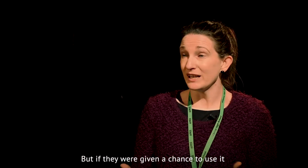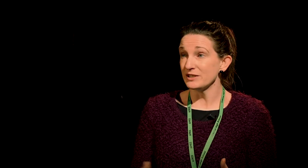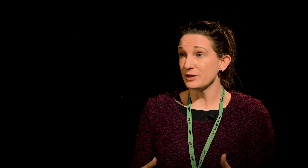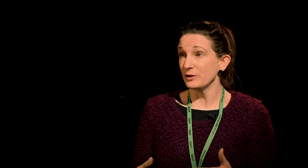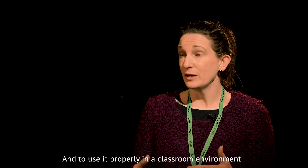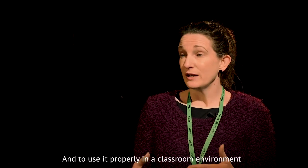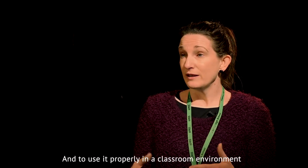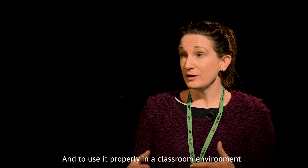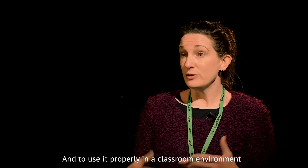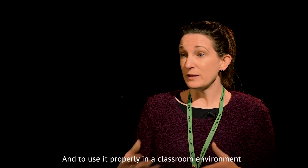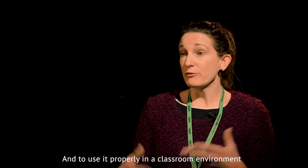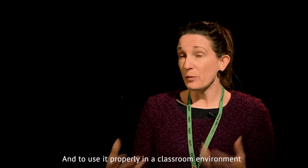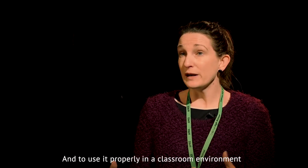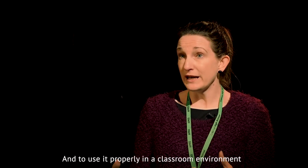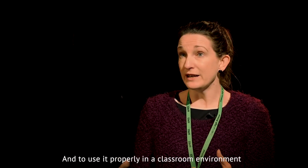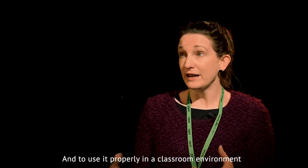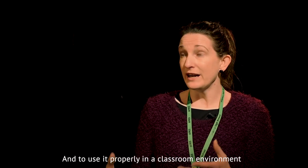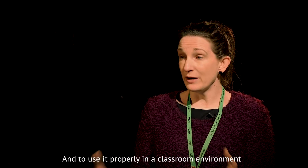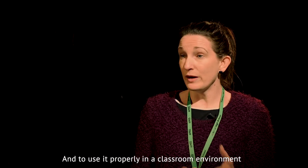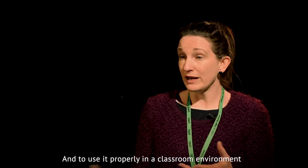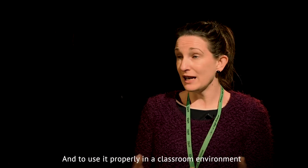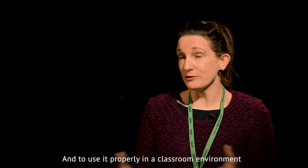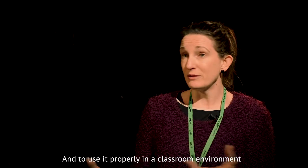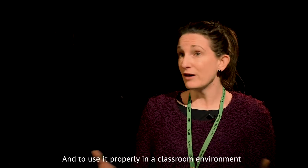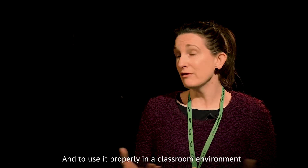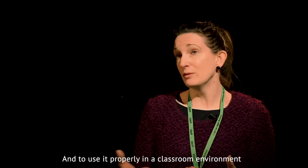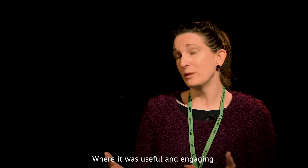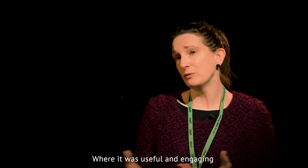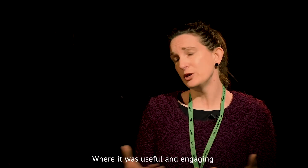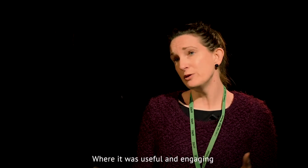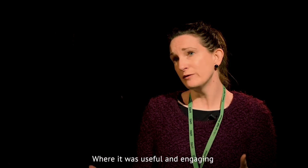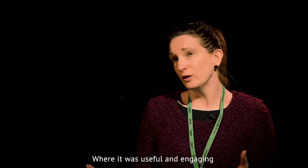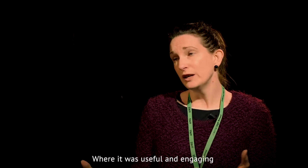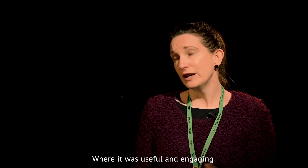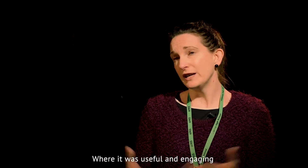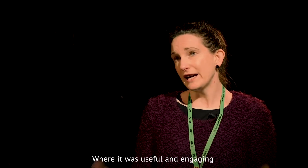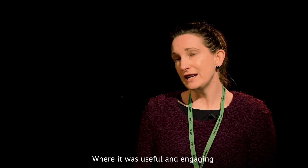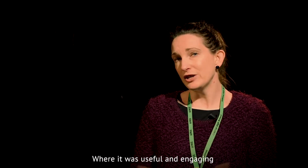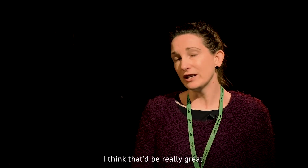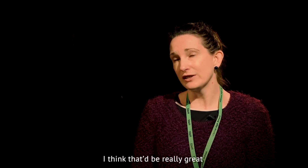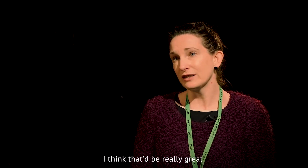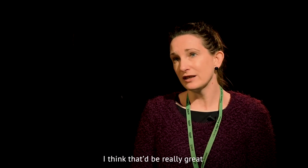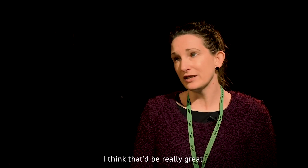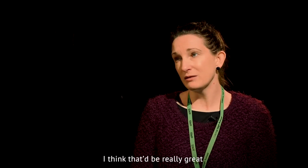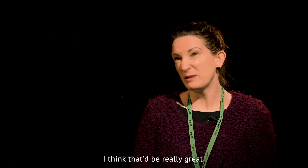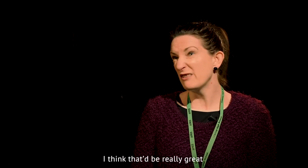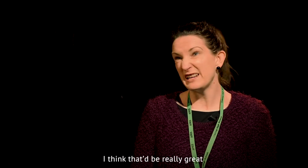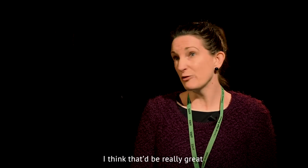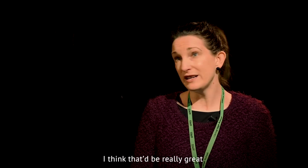and to use it properly in a classroom environment where it was useful and engaging, I think that would be really great.